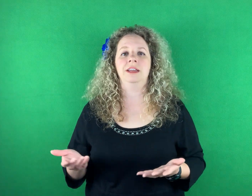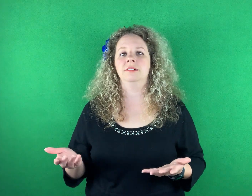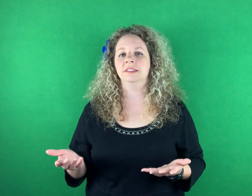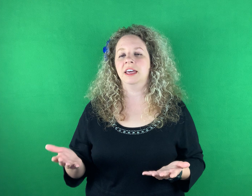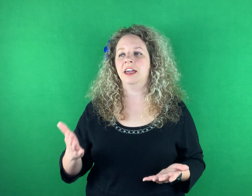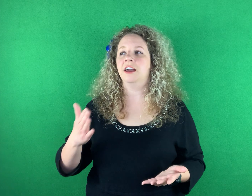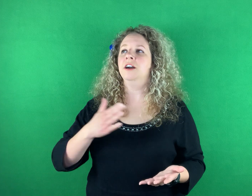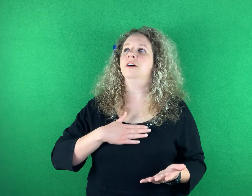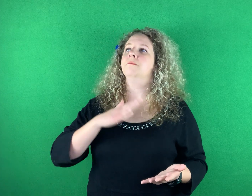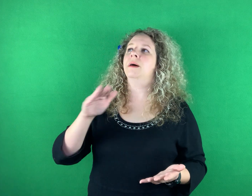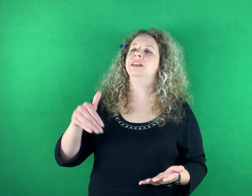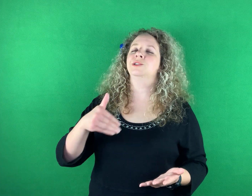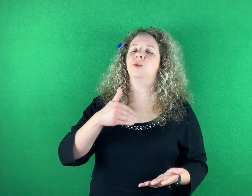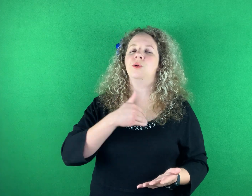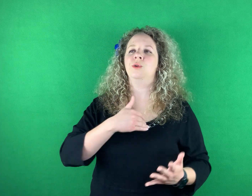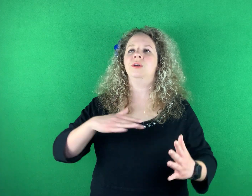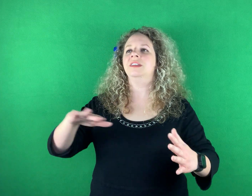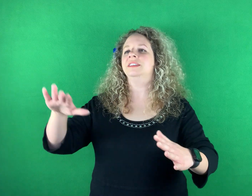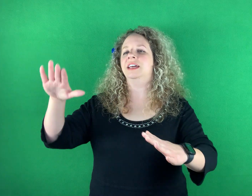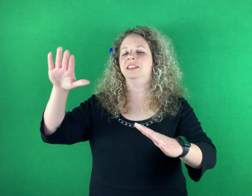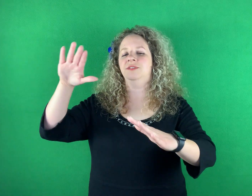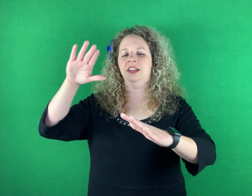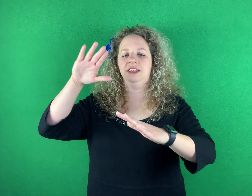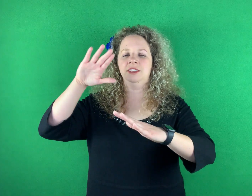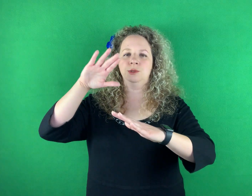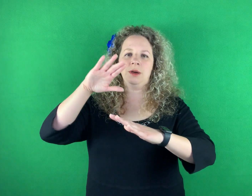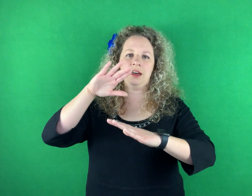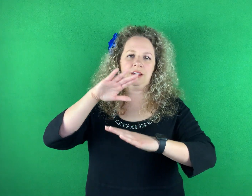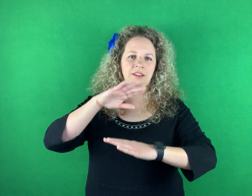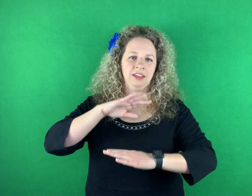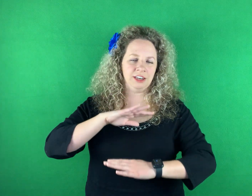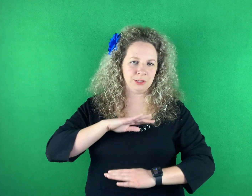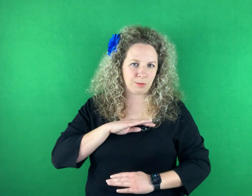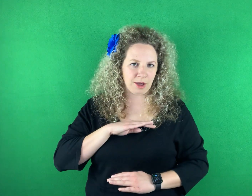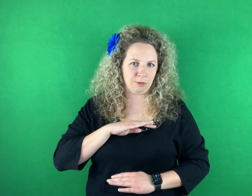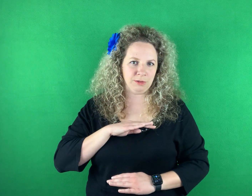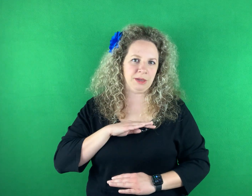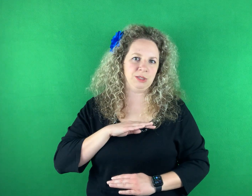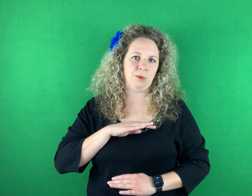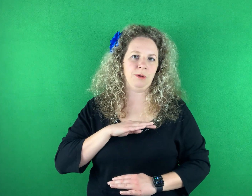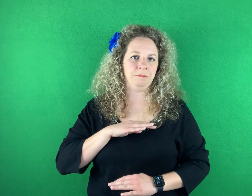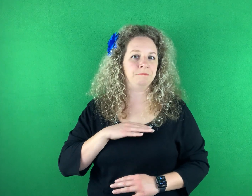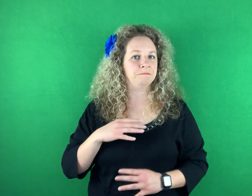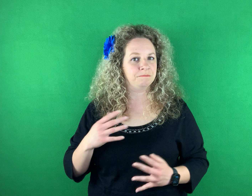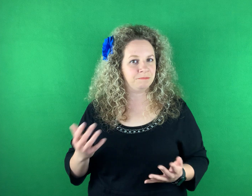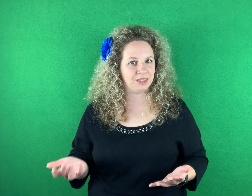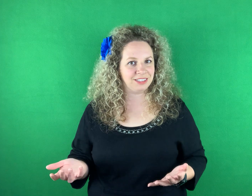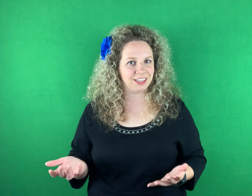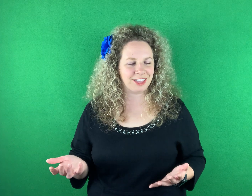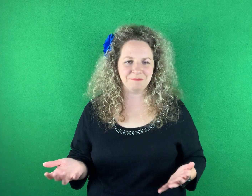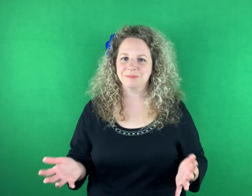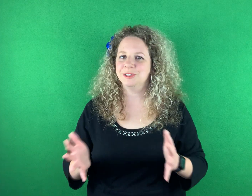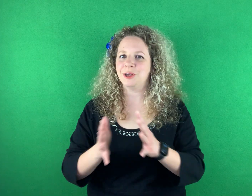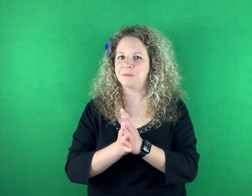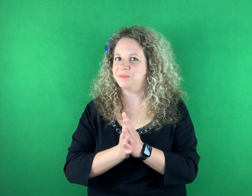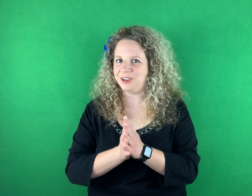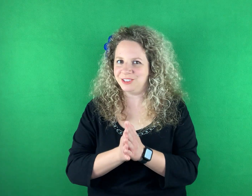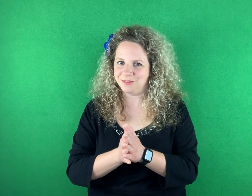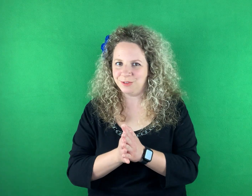else like my soul is satisfied. It is well with my soul. Things like that. So there is some food